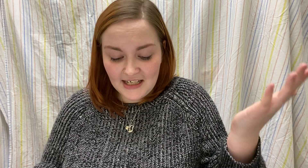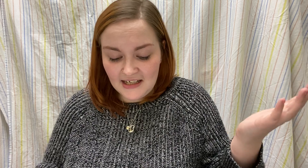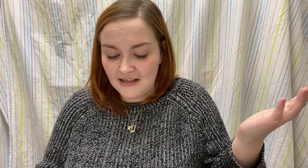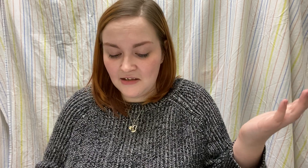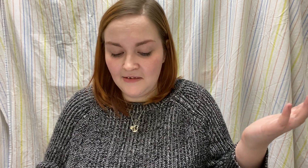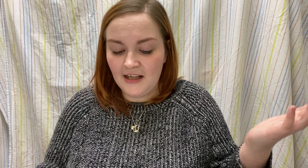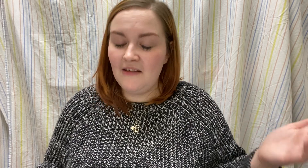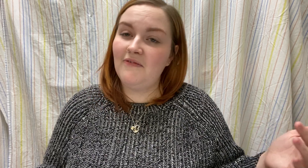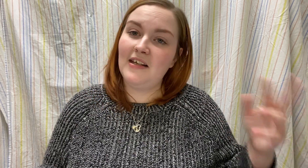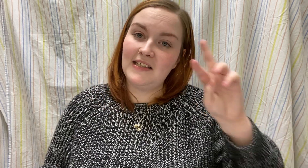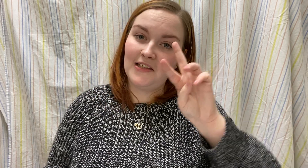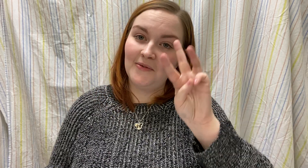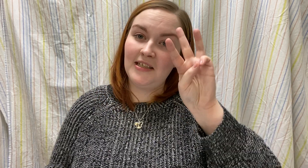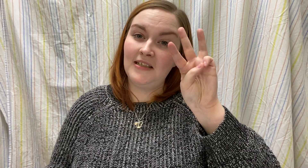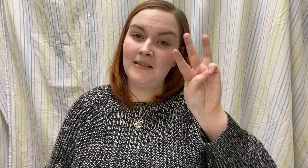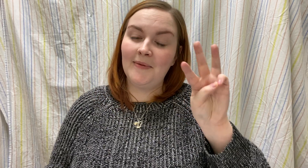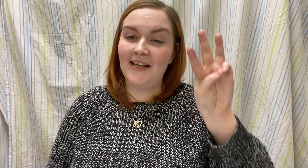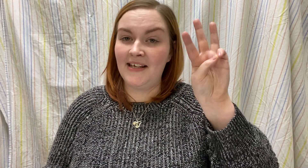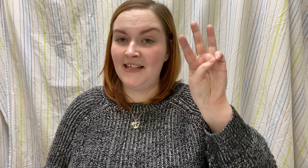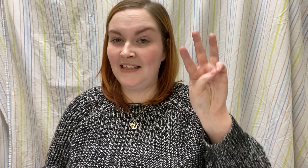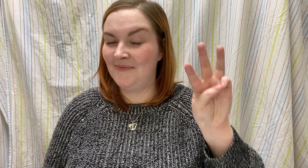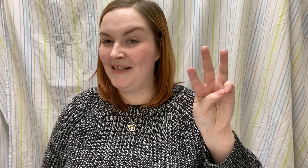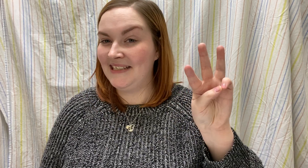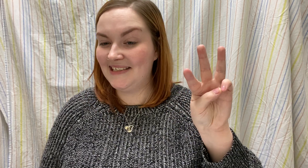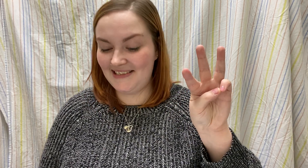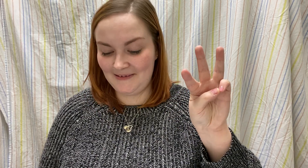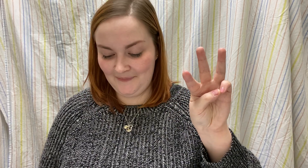in your life as three blind mice?